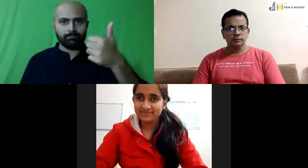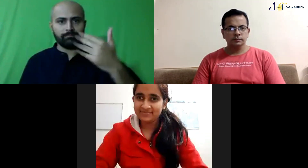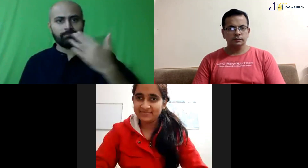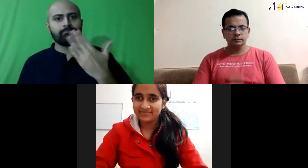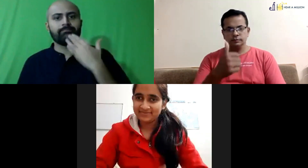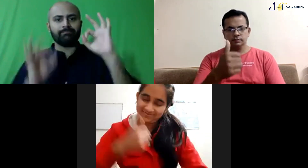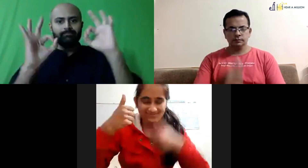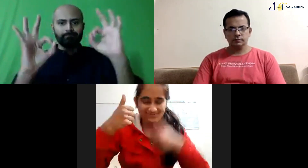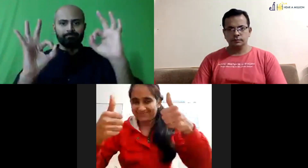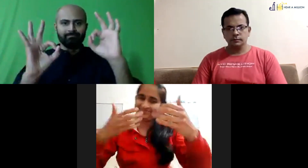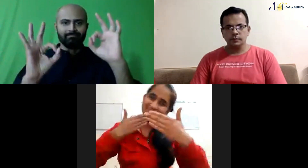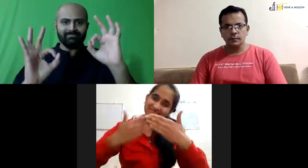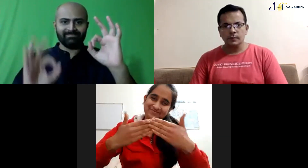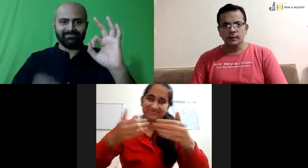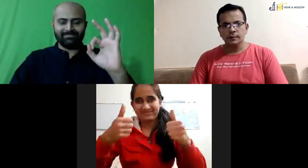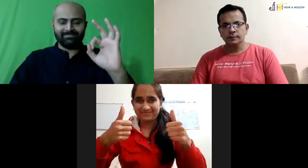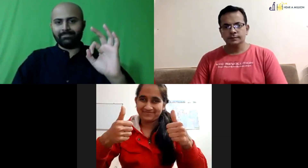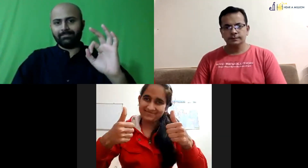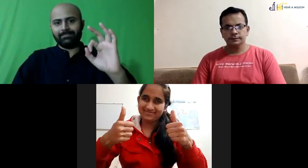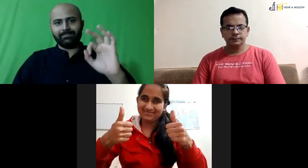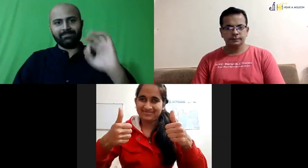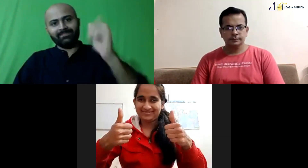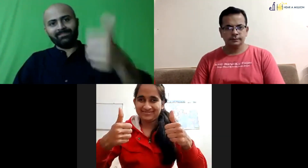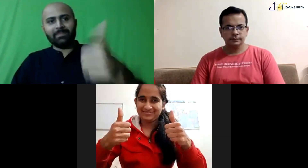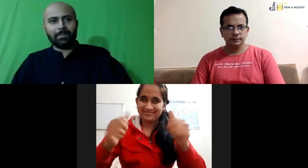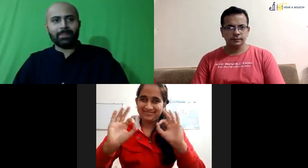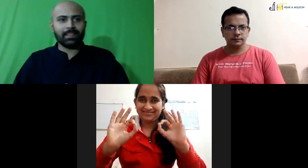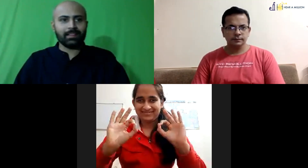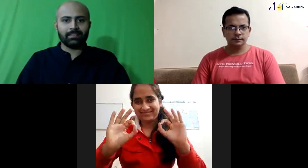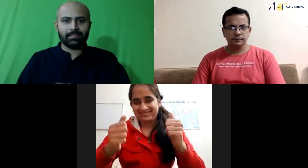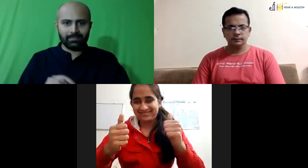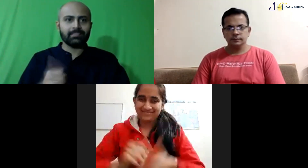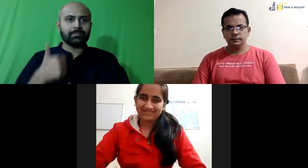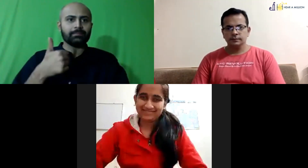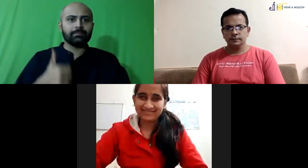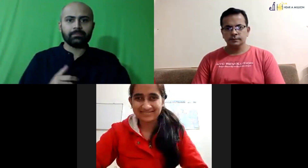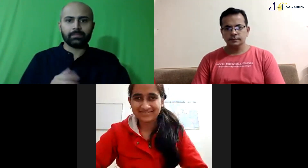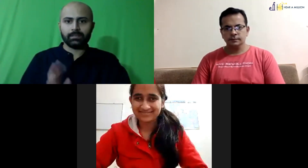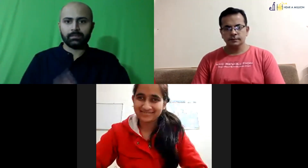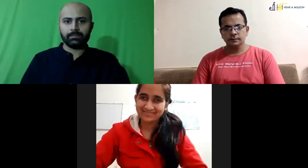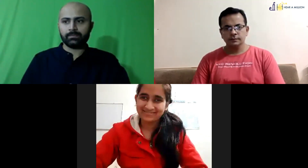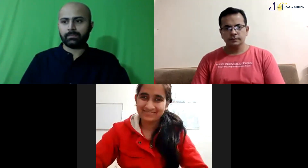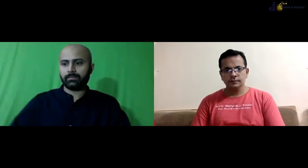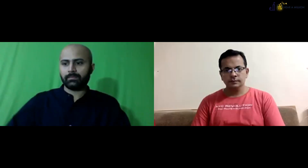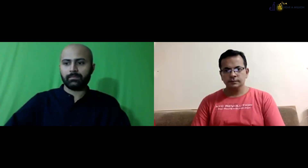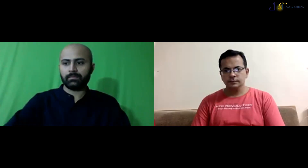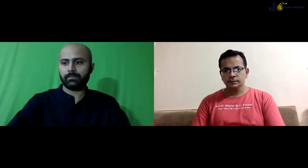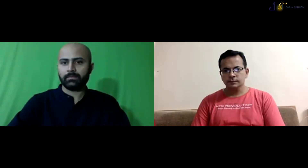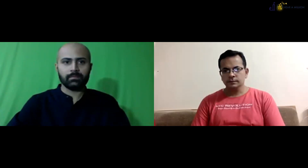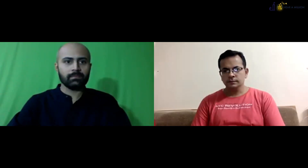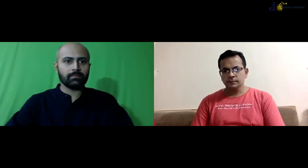Okay, so you can follow Hera Milan page and you can have the updates over there. Okay, fine. Thank you.